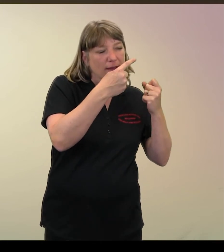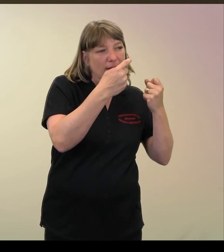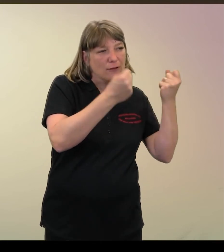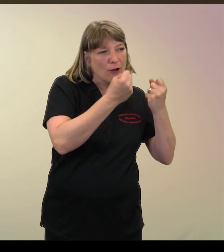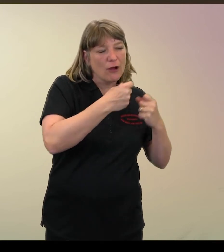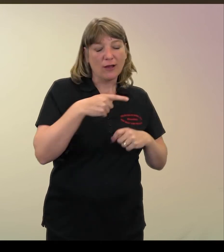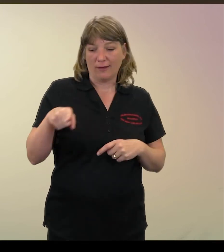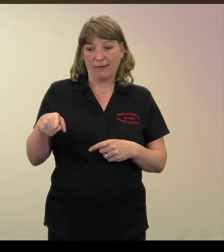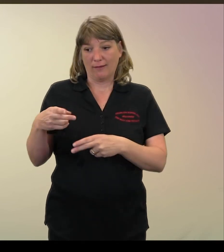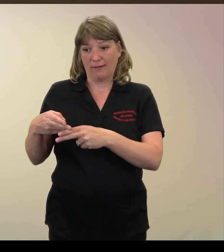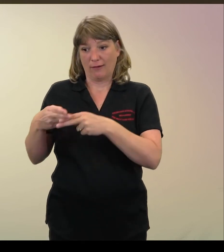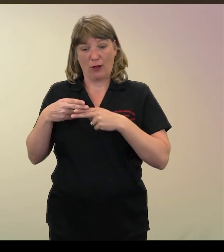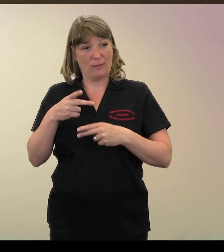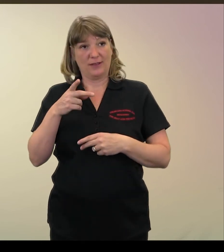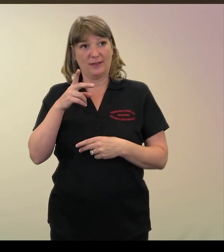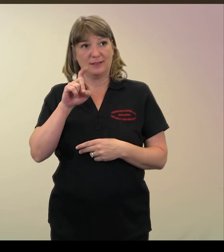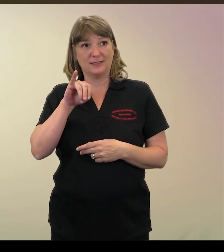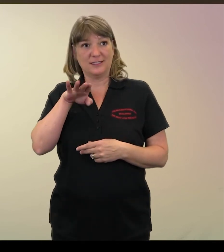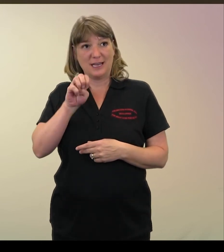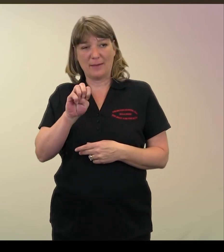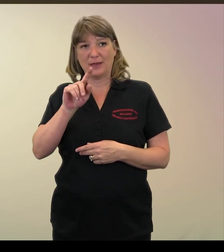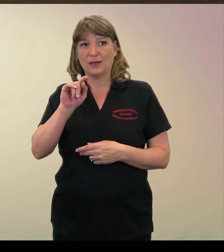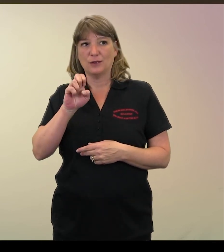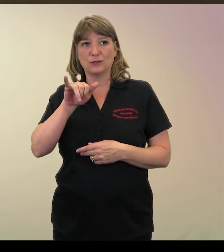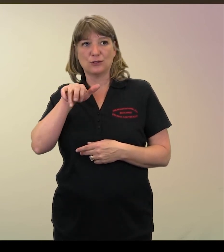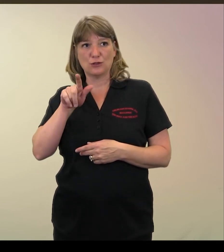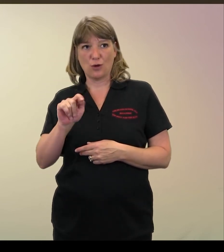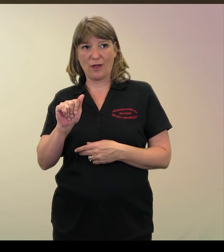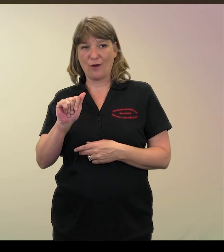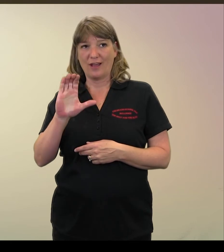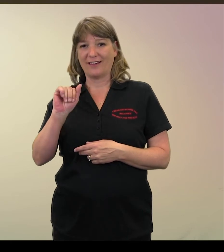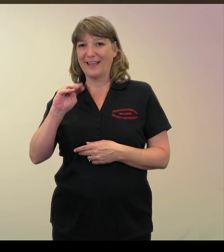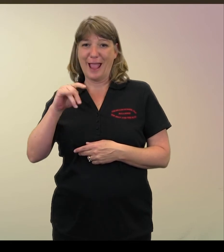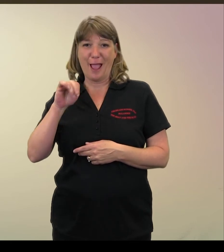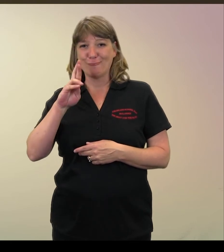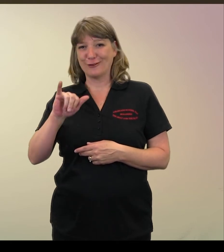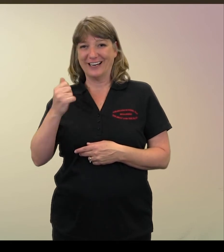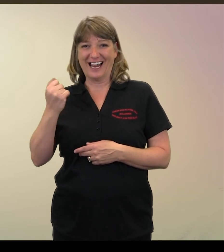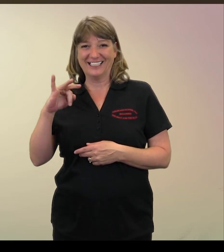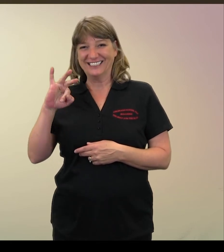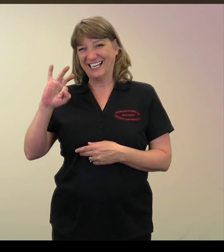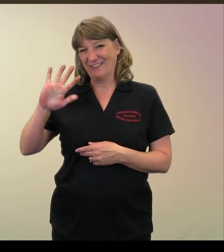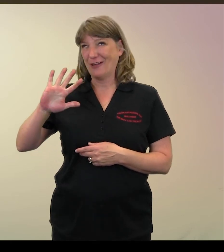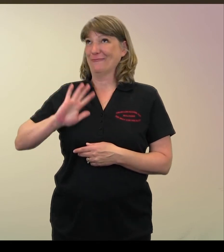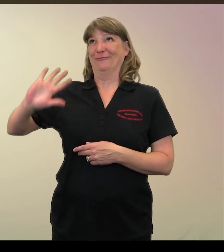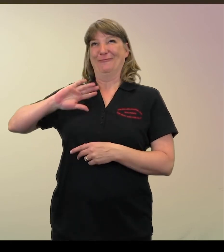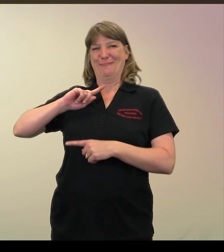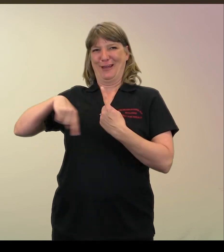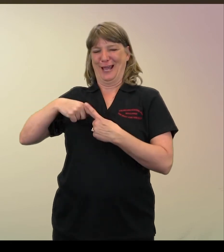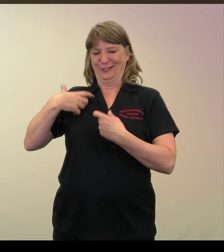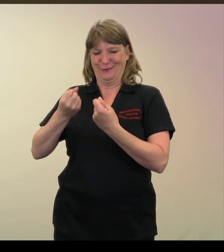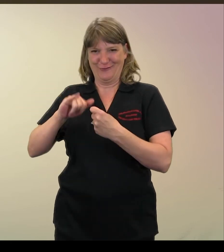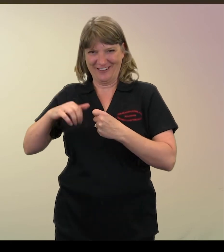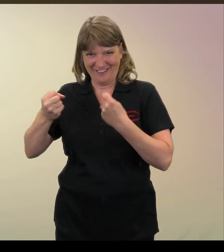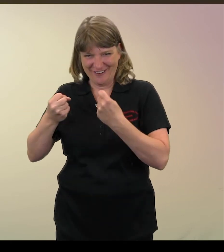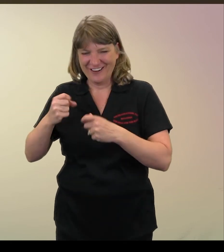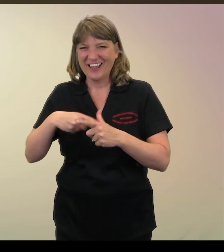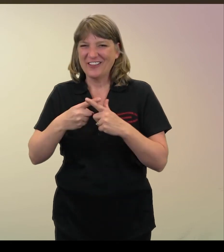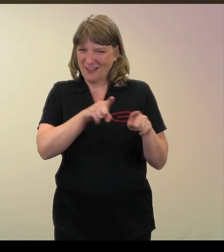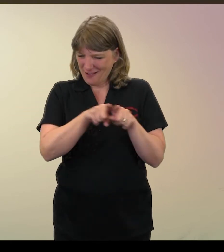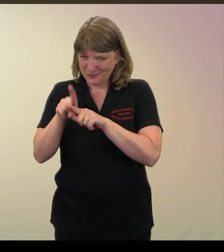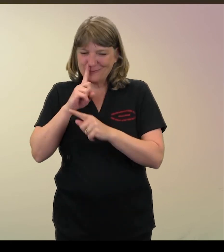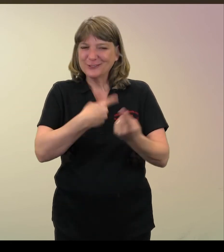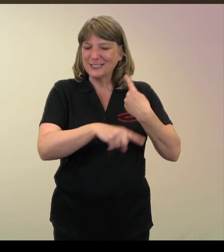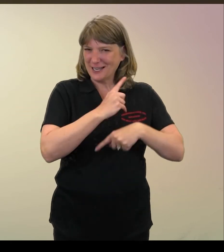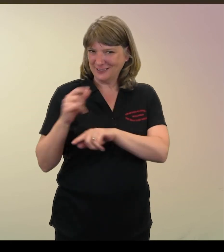I've worked with children who called me Miss Debbie, Toyota Camry 1999, back when I was driving that car. I've